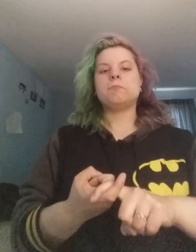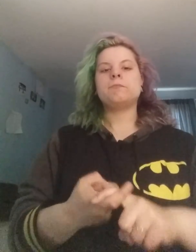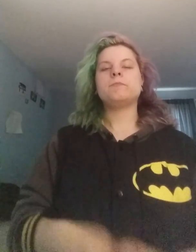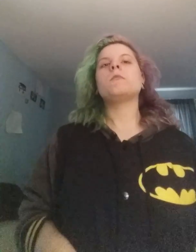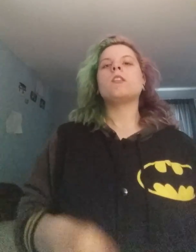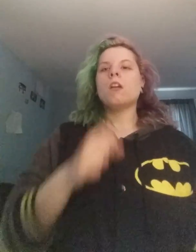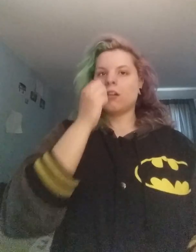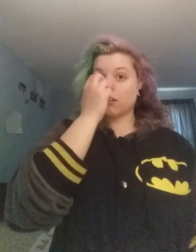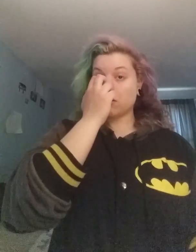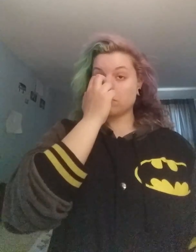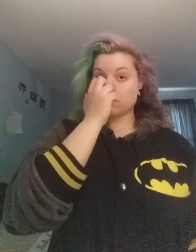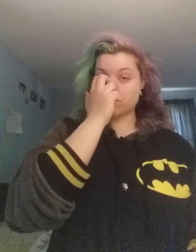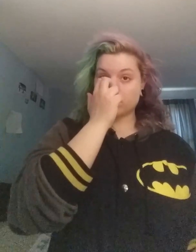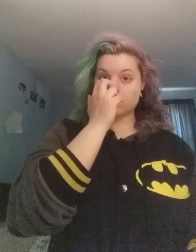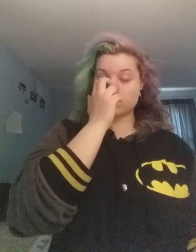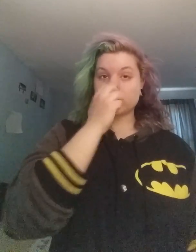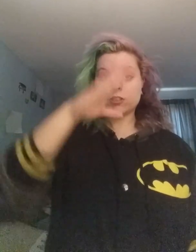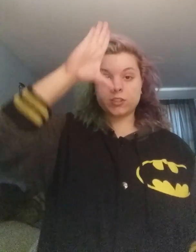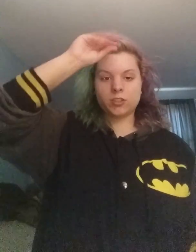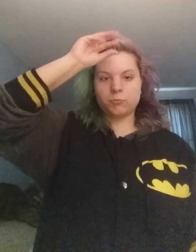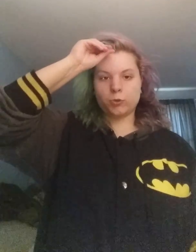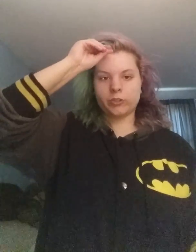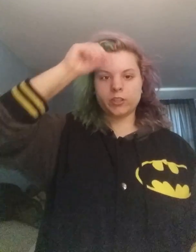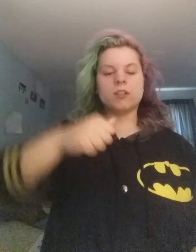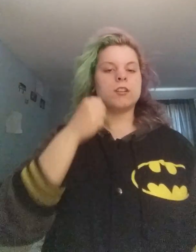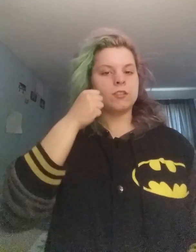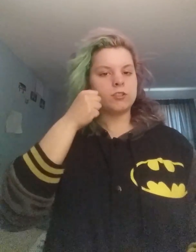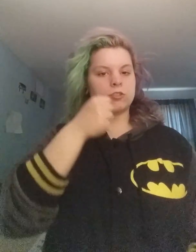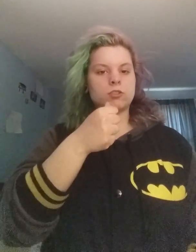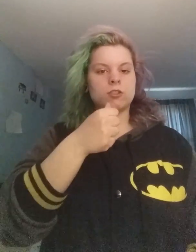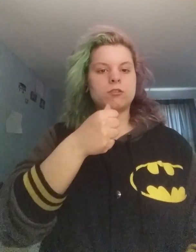um because this is boy and this is girl